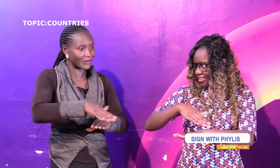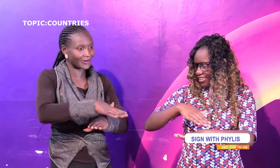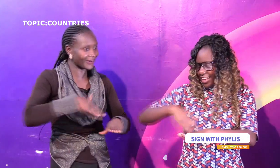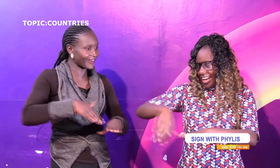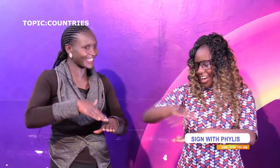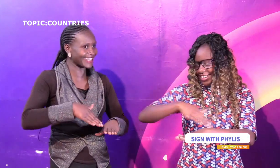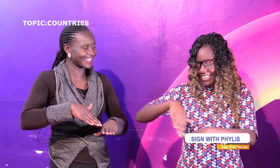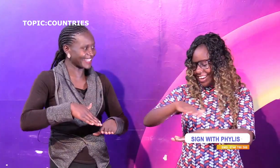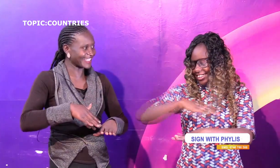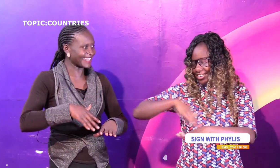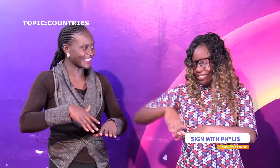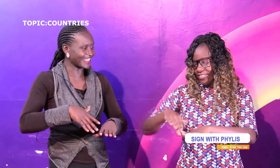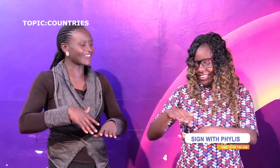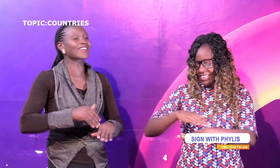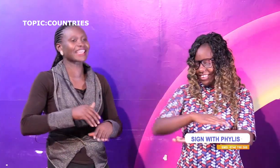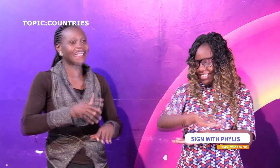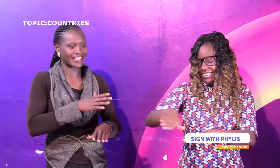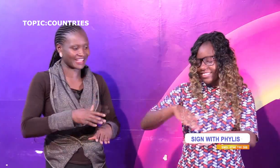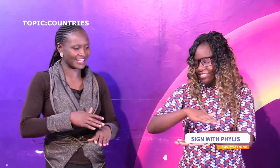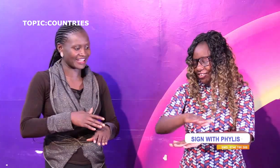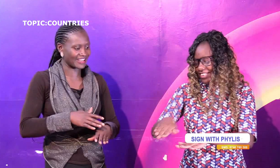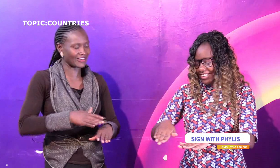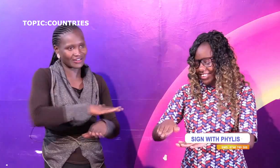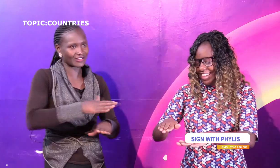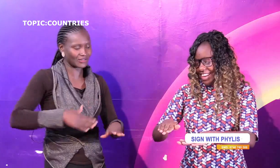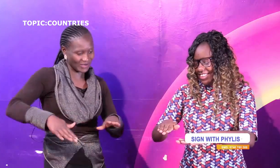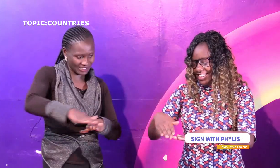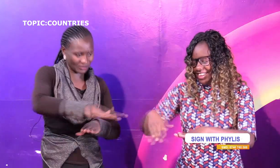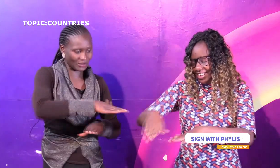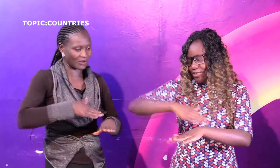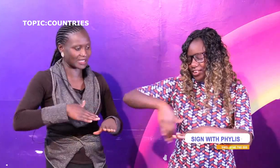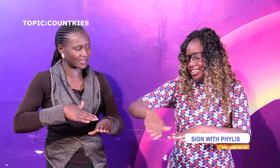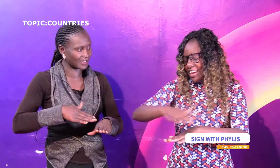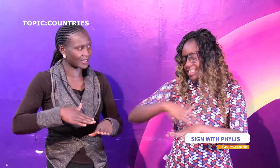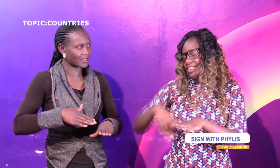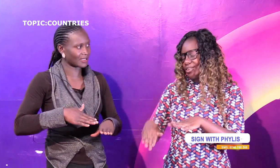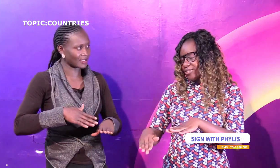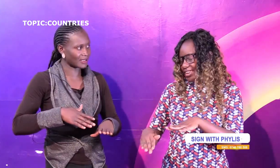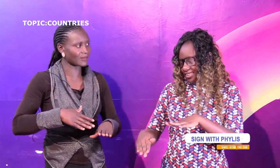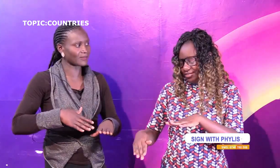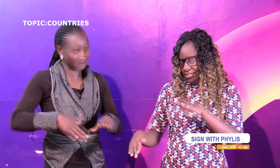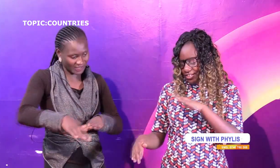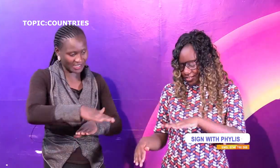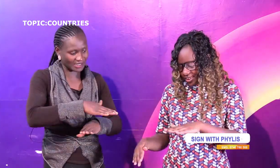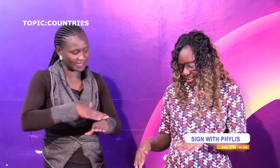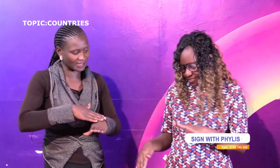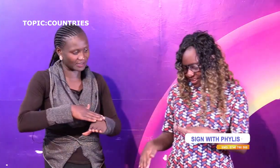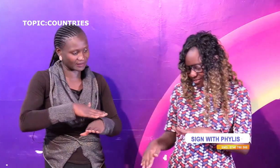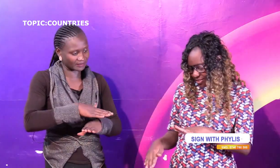clockwise? Anti-clockwise. Okay. This is clockwise. I so think clockwise. so. It's anti-clockwise. When we're doing